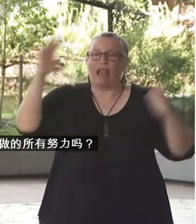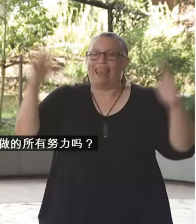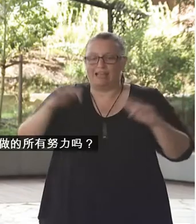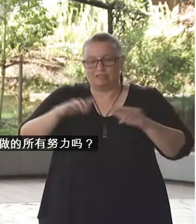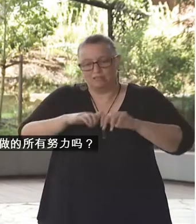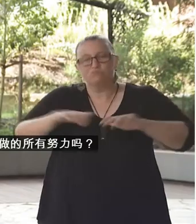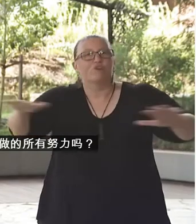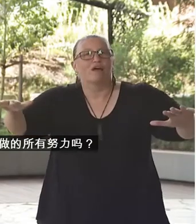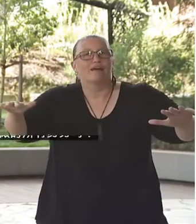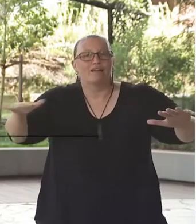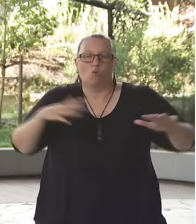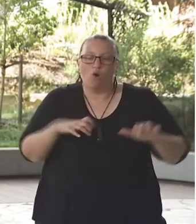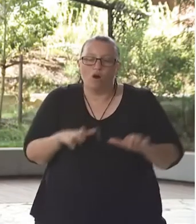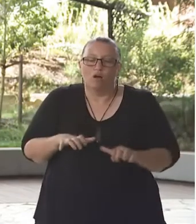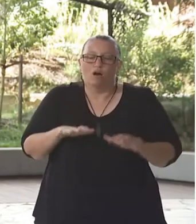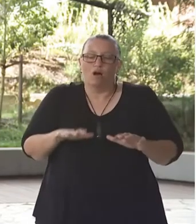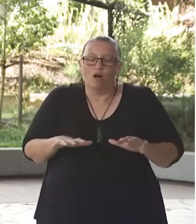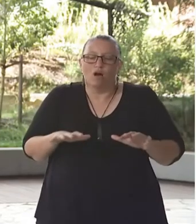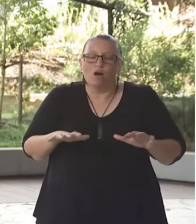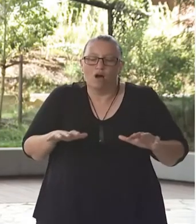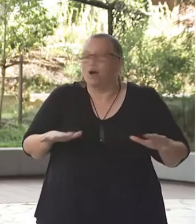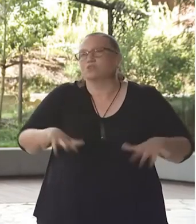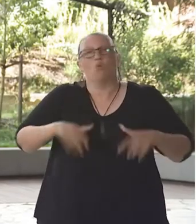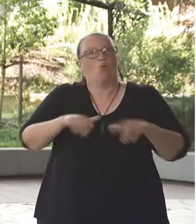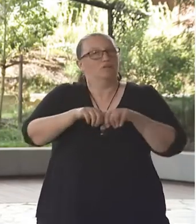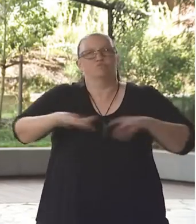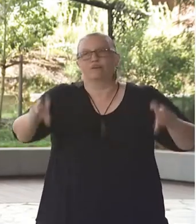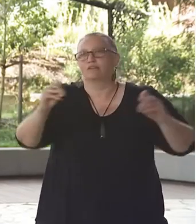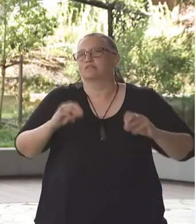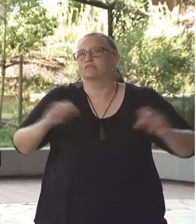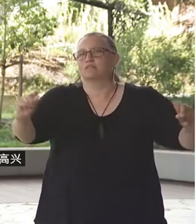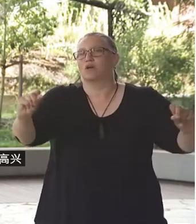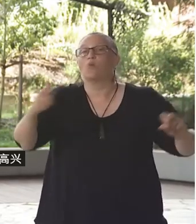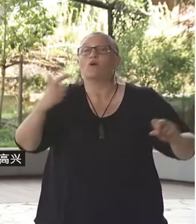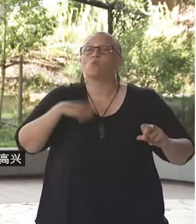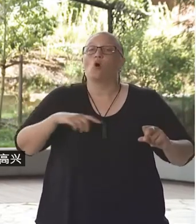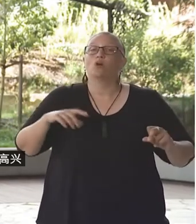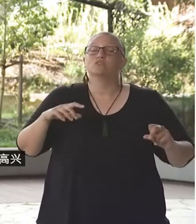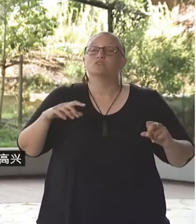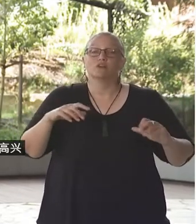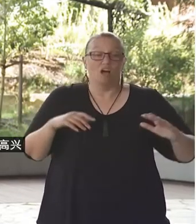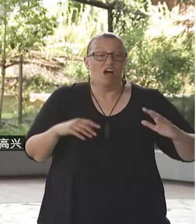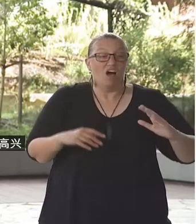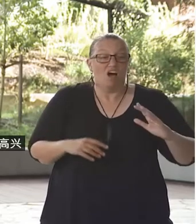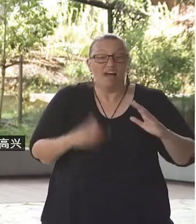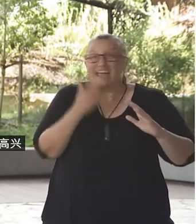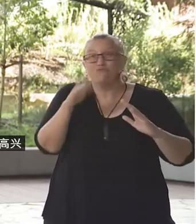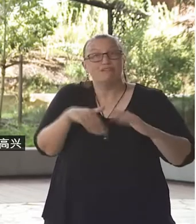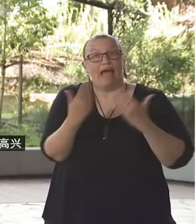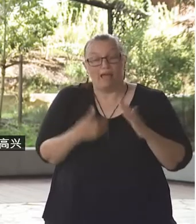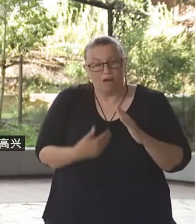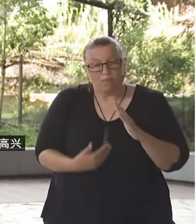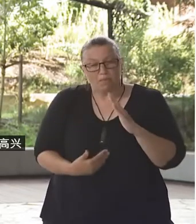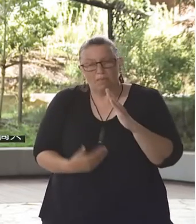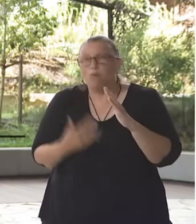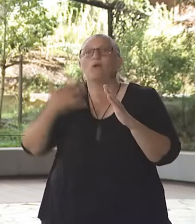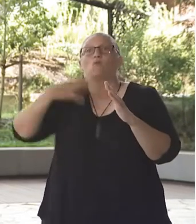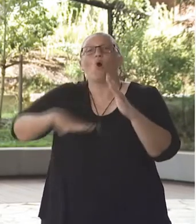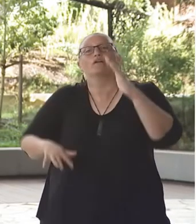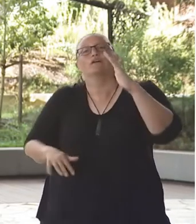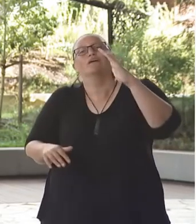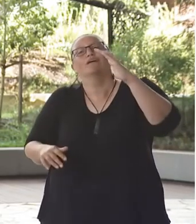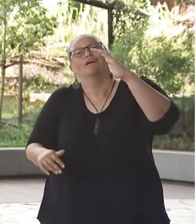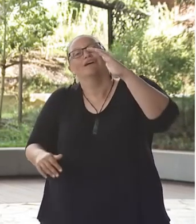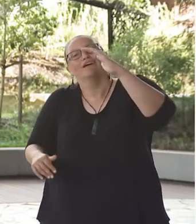of COVID. It is important that we work to sort of flatten that curve, and it's pleasing. My colleague will present the data on how